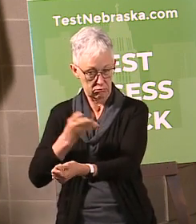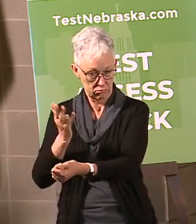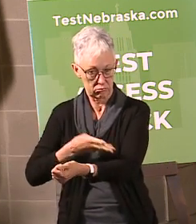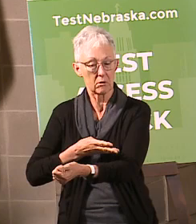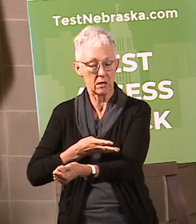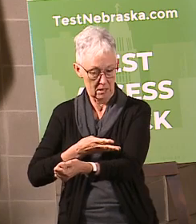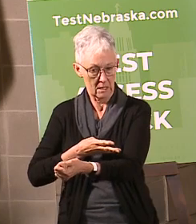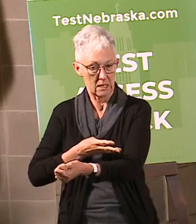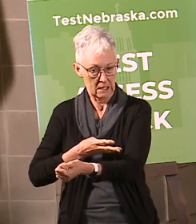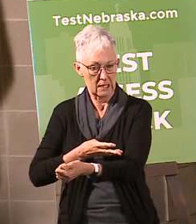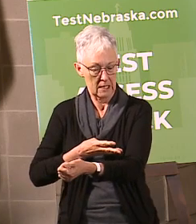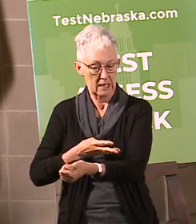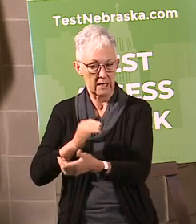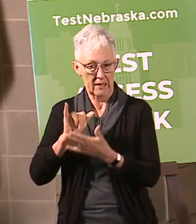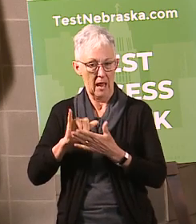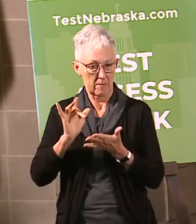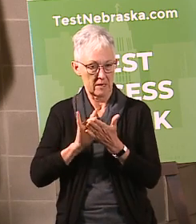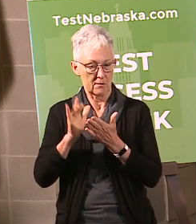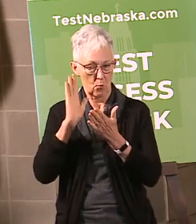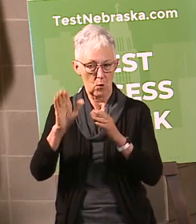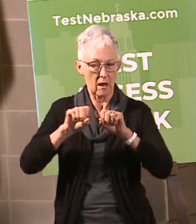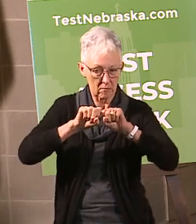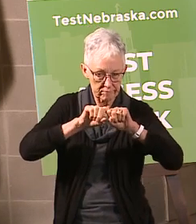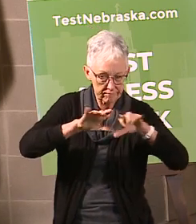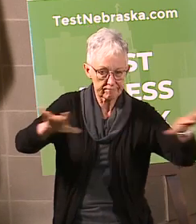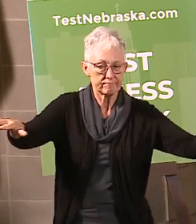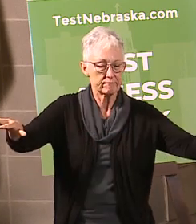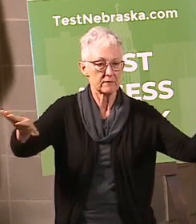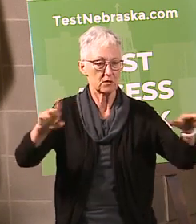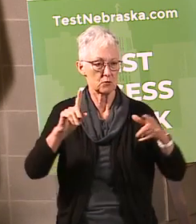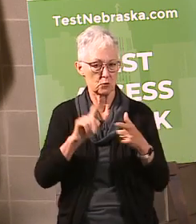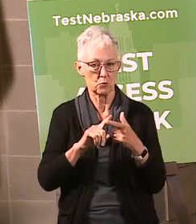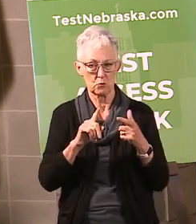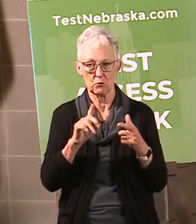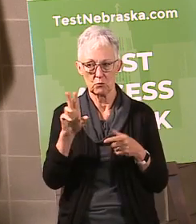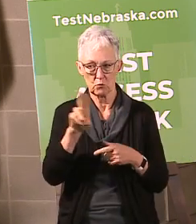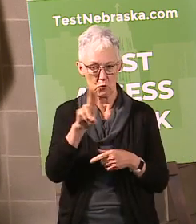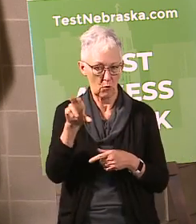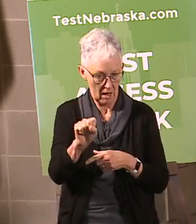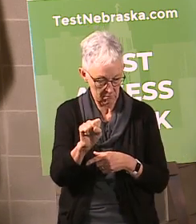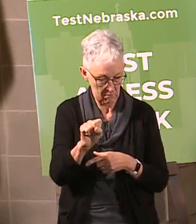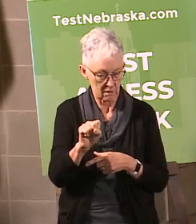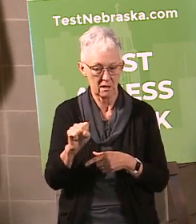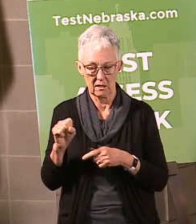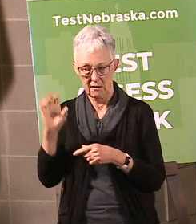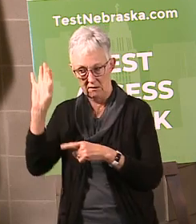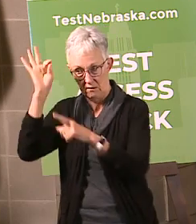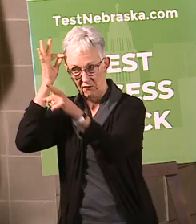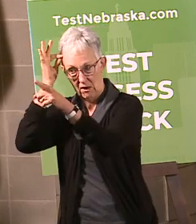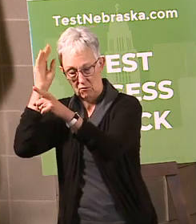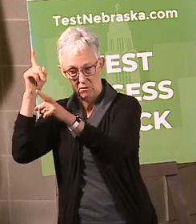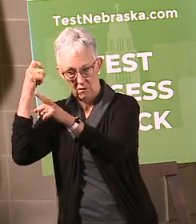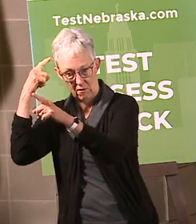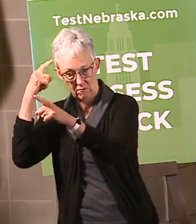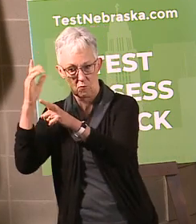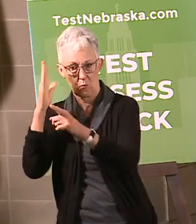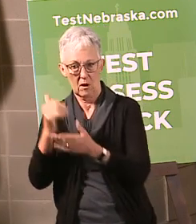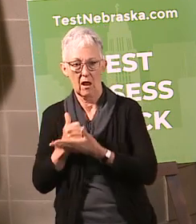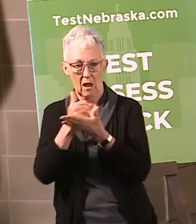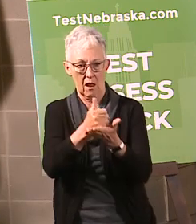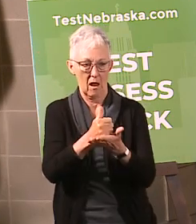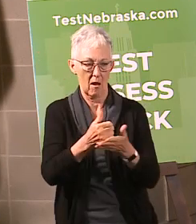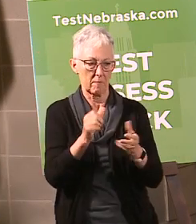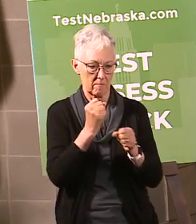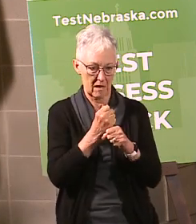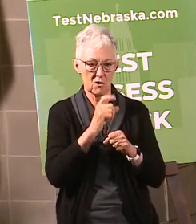that across the country that would help over 75,000 people. The federal government, through the Department of Health and Human Services, is distributing that.